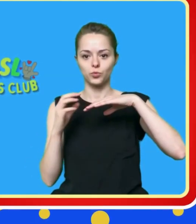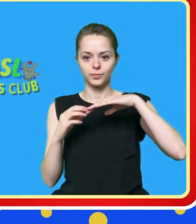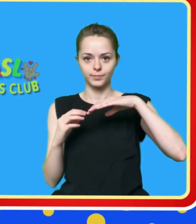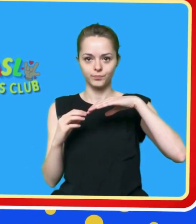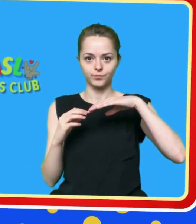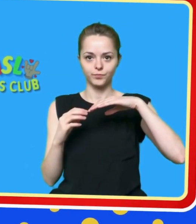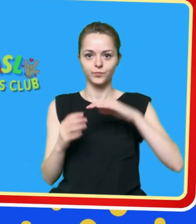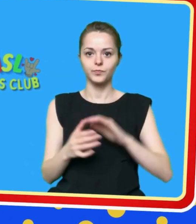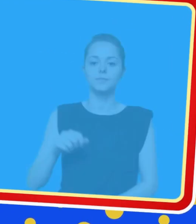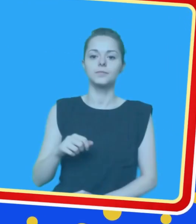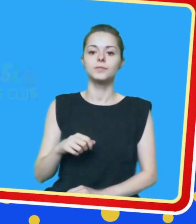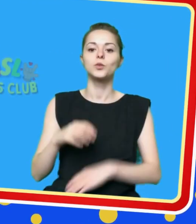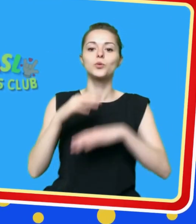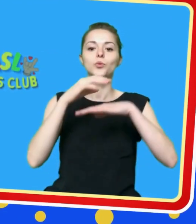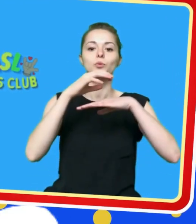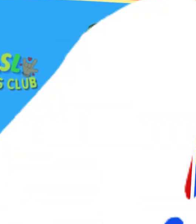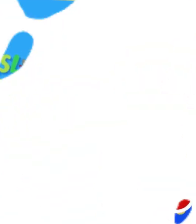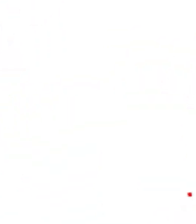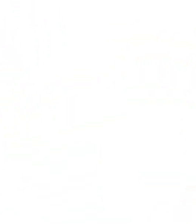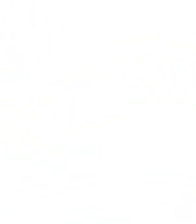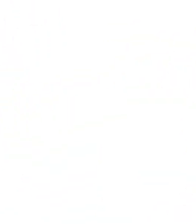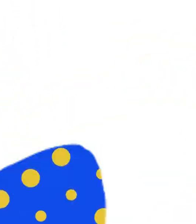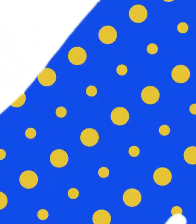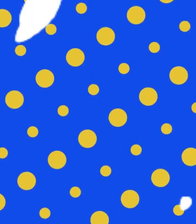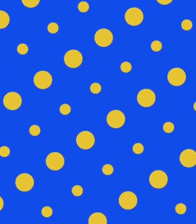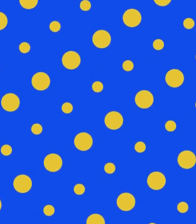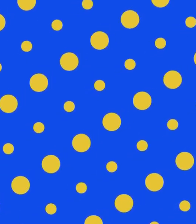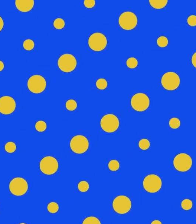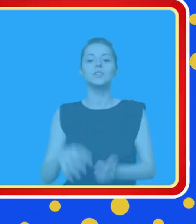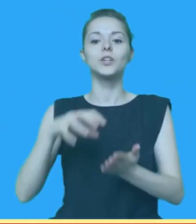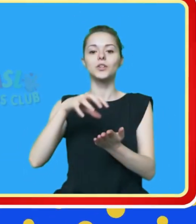Well done. It's grapes.